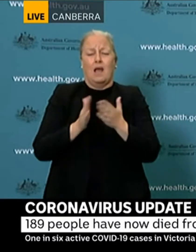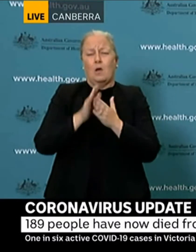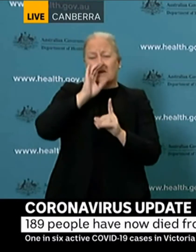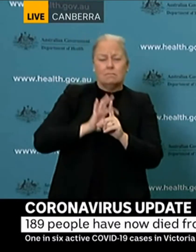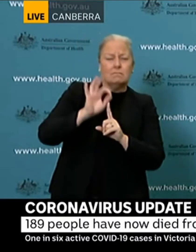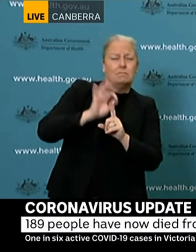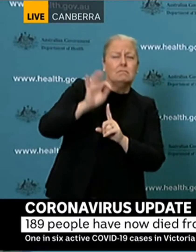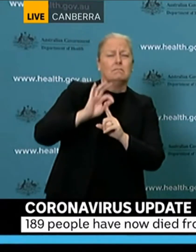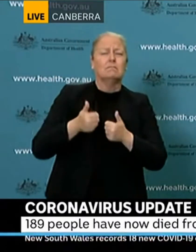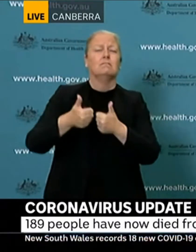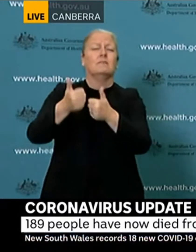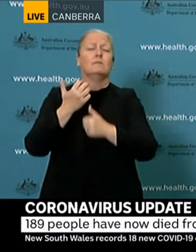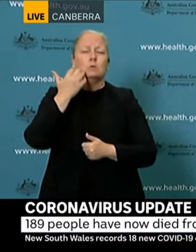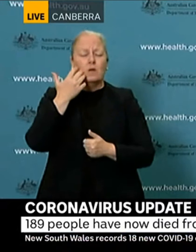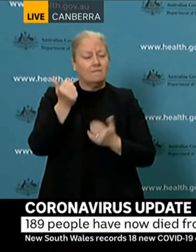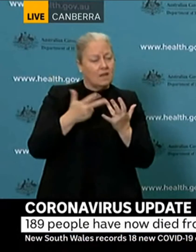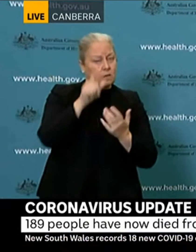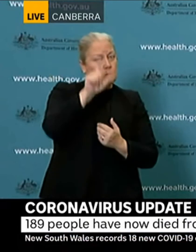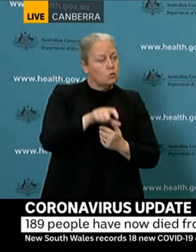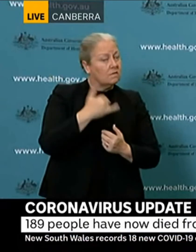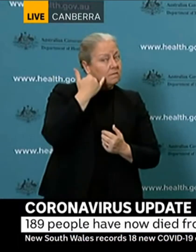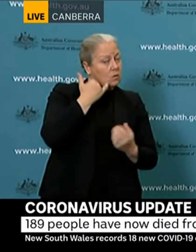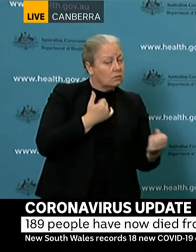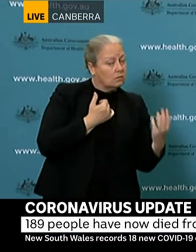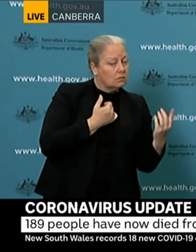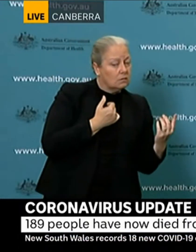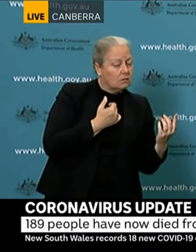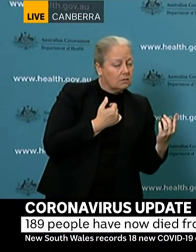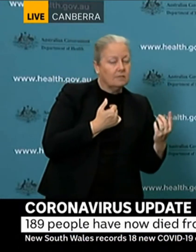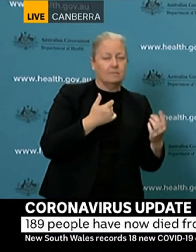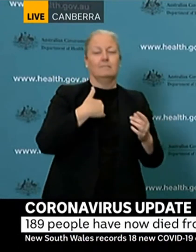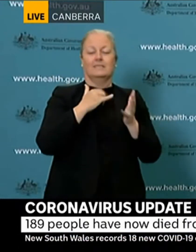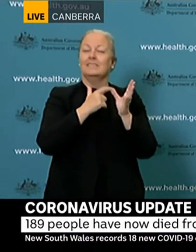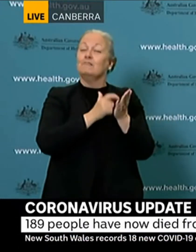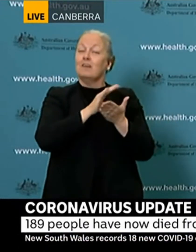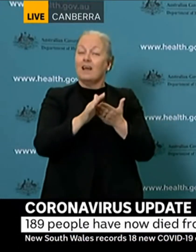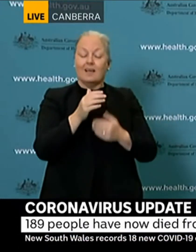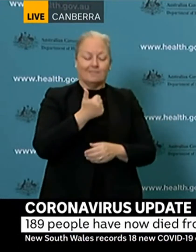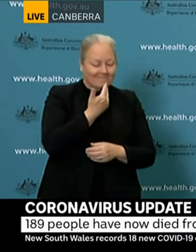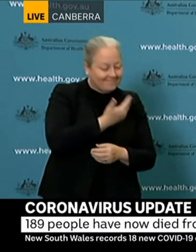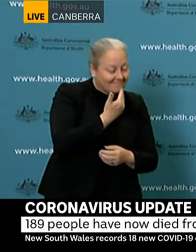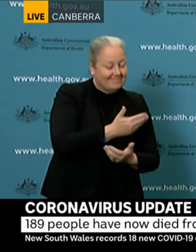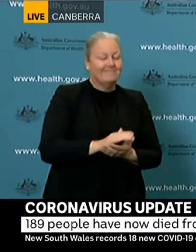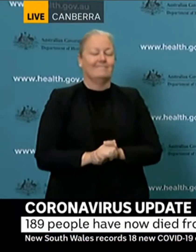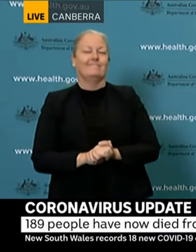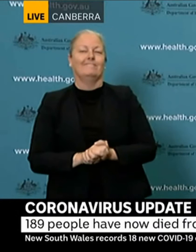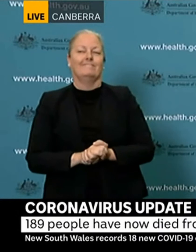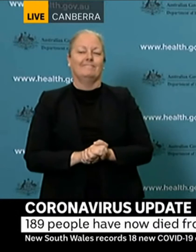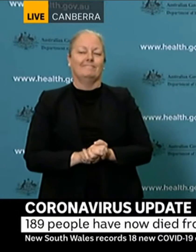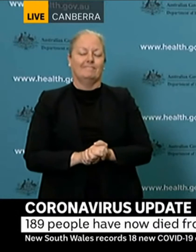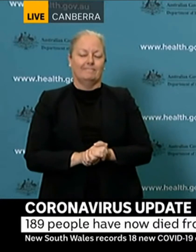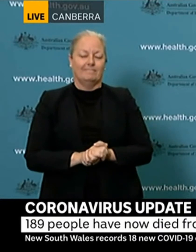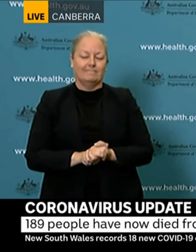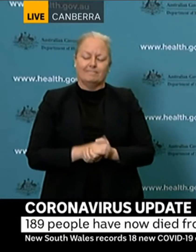future. There's someone else on the phone. It's Sarah from Sarah. West Australia. Thank you. Look,